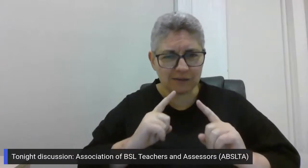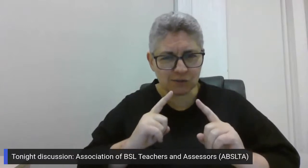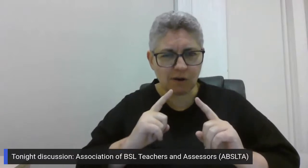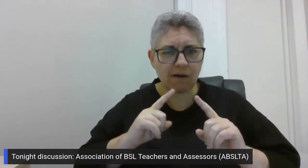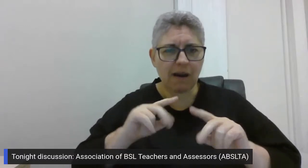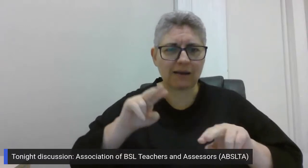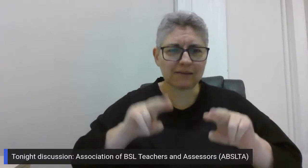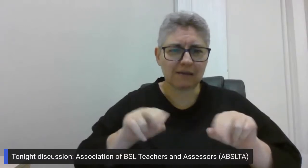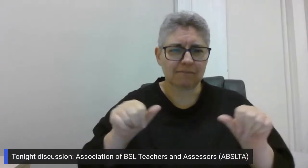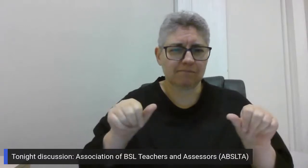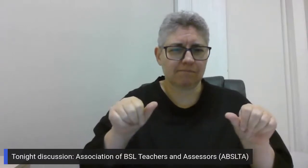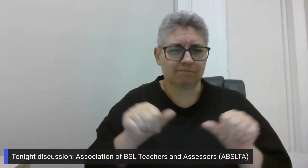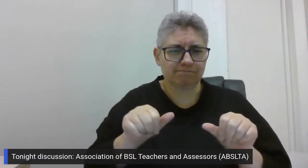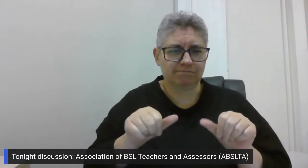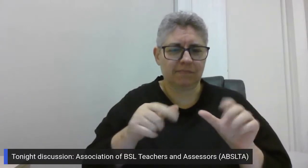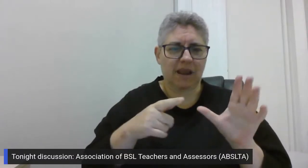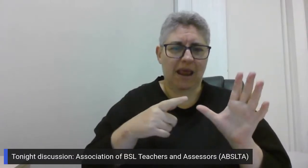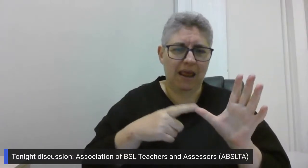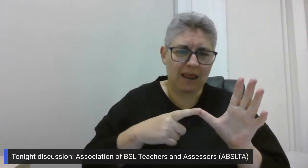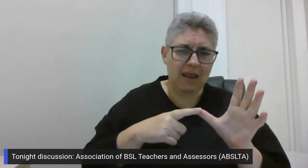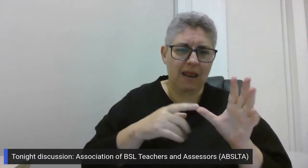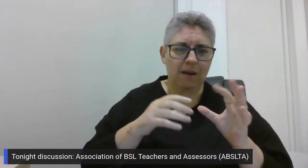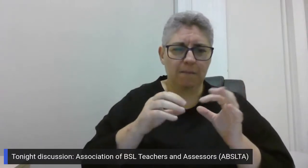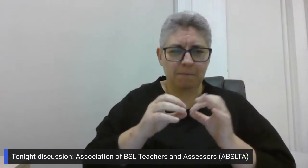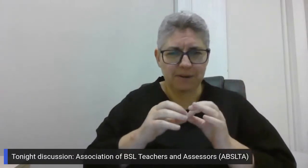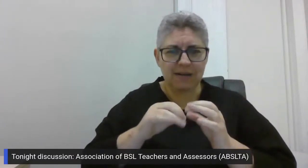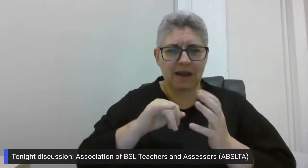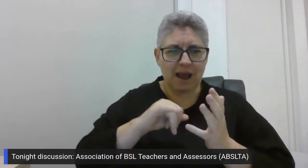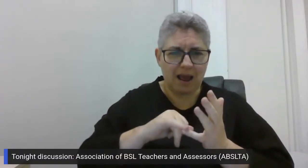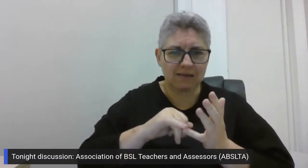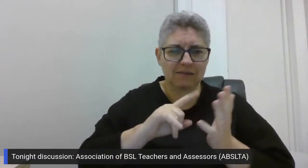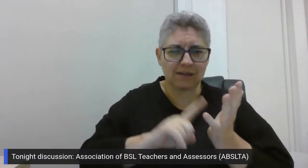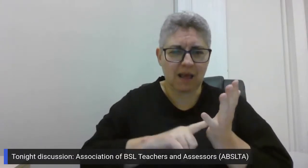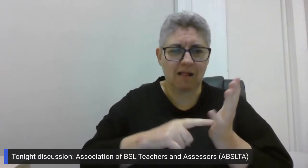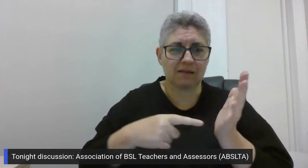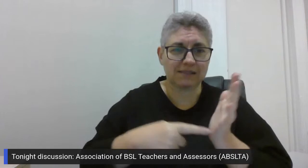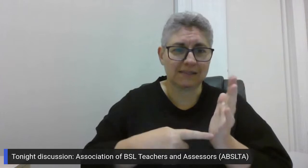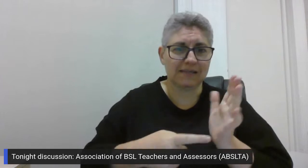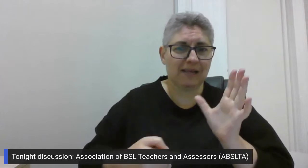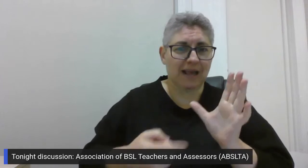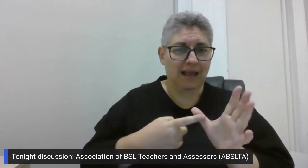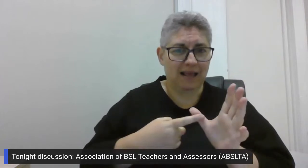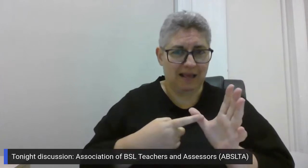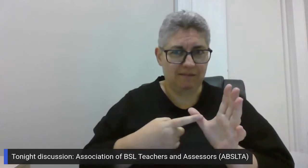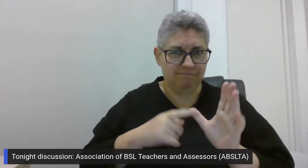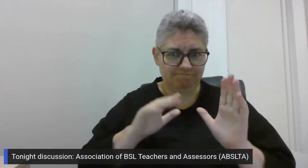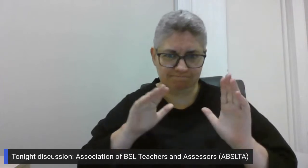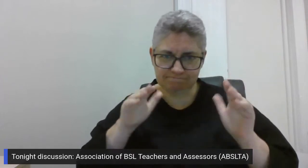of British Sign Language Teachers and Assessors, and you can see the acronym